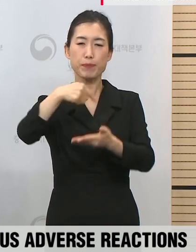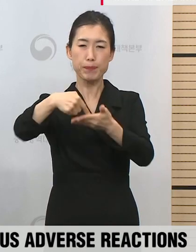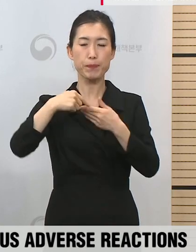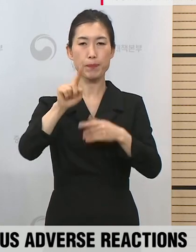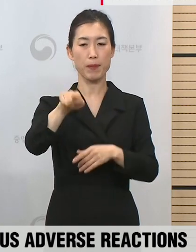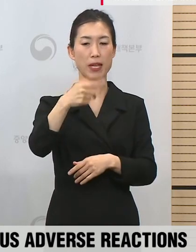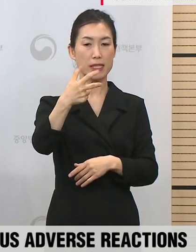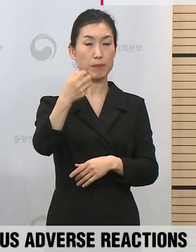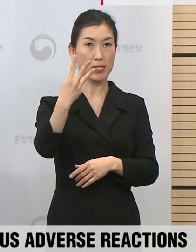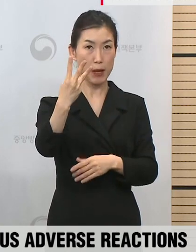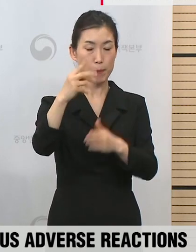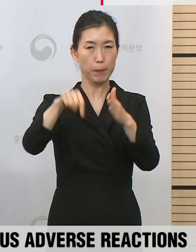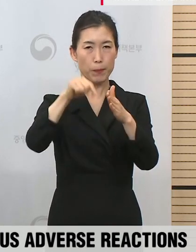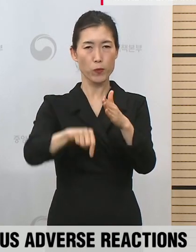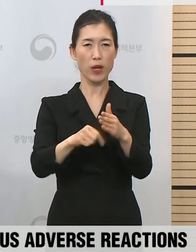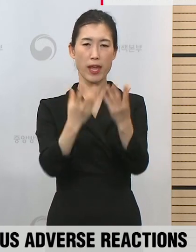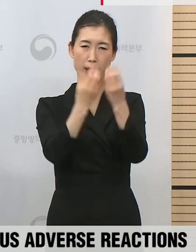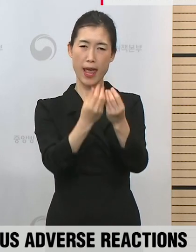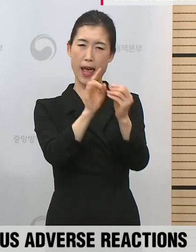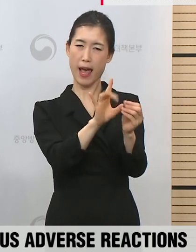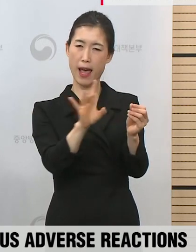suspected cases, we see that there were